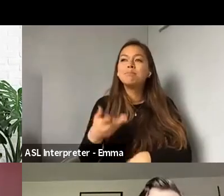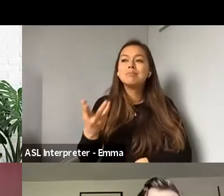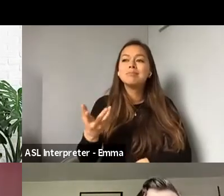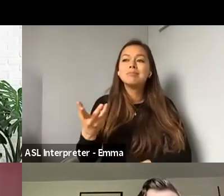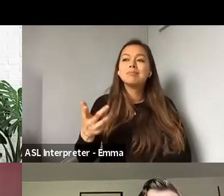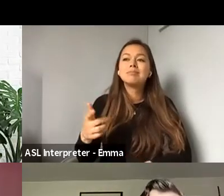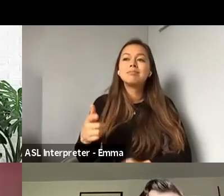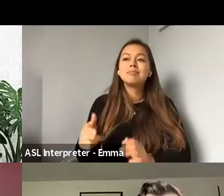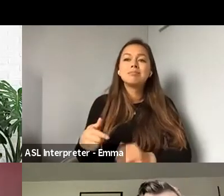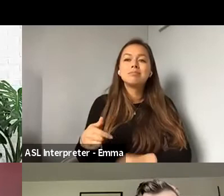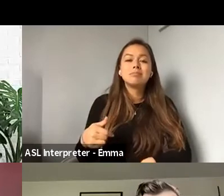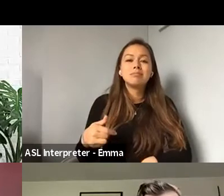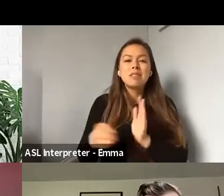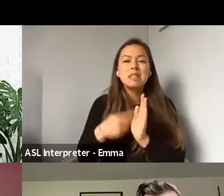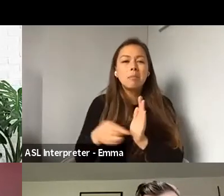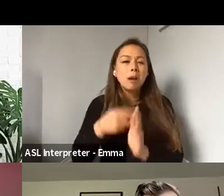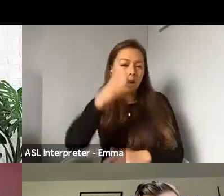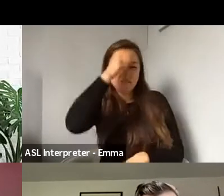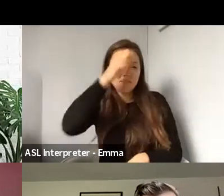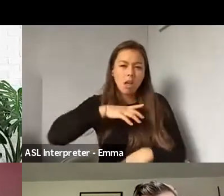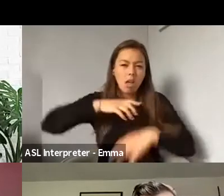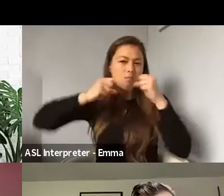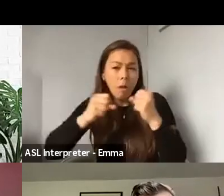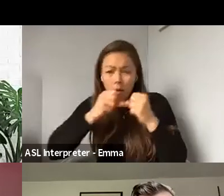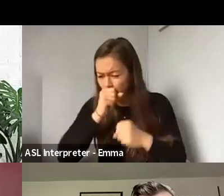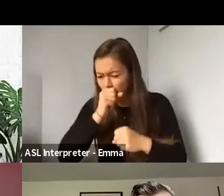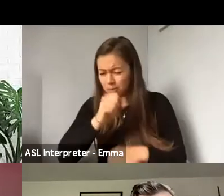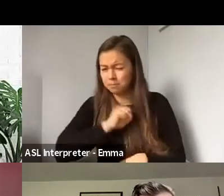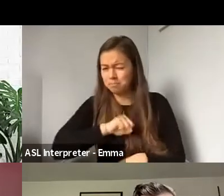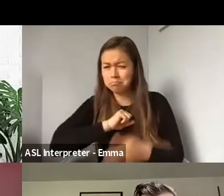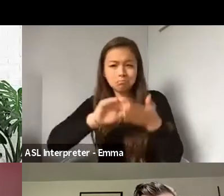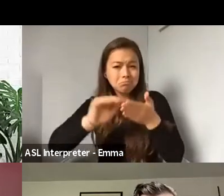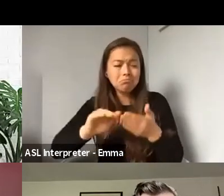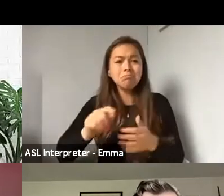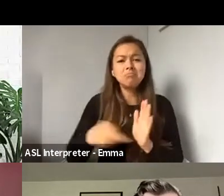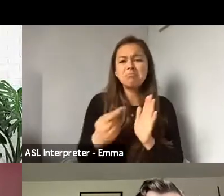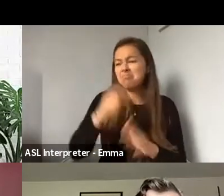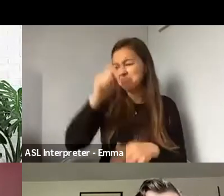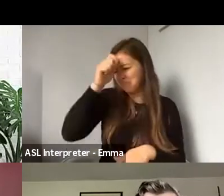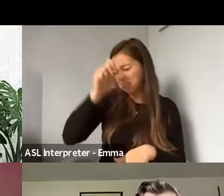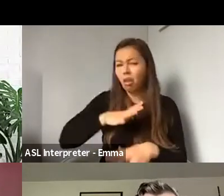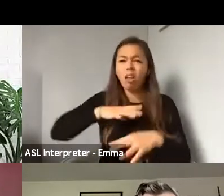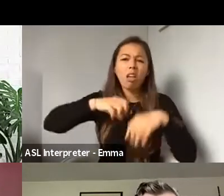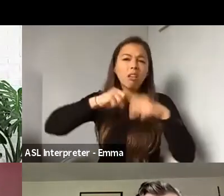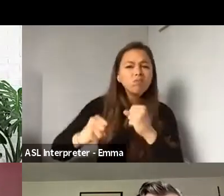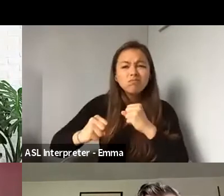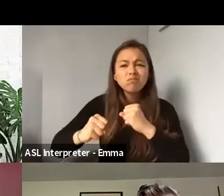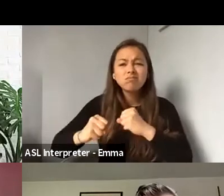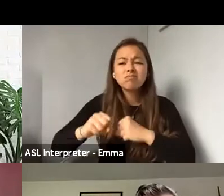so we really wanted to like spin that on its head and really use it as a way to create ideas